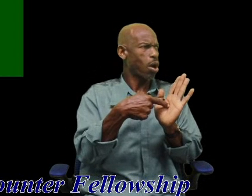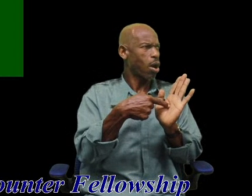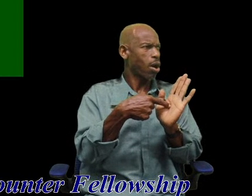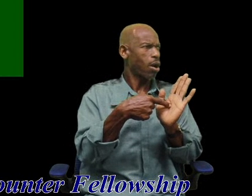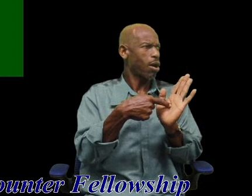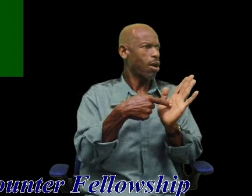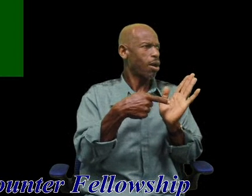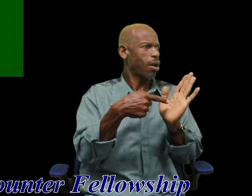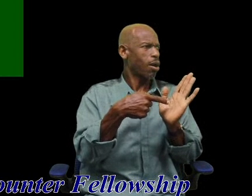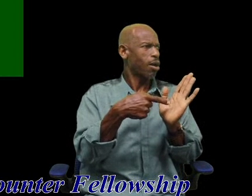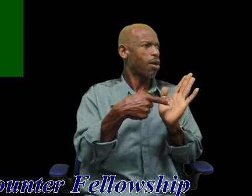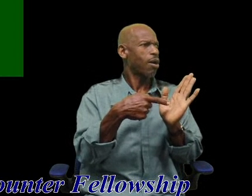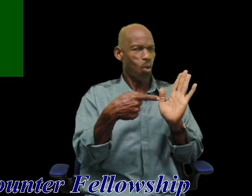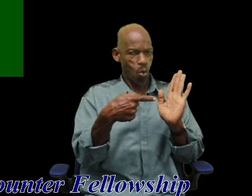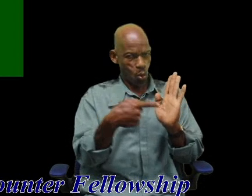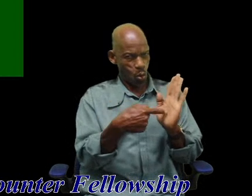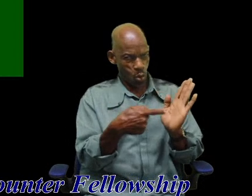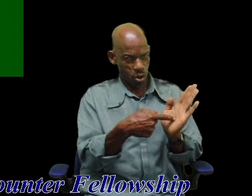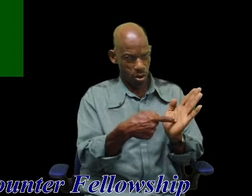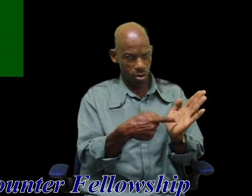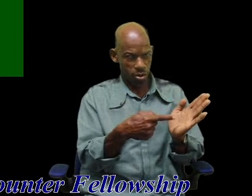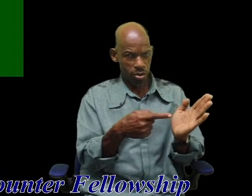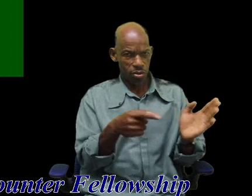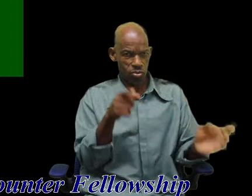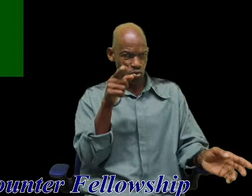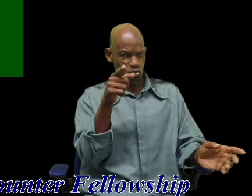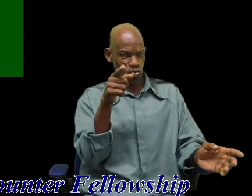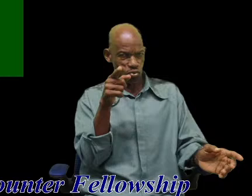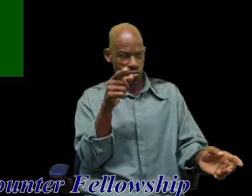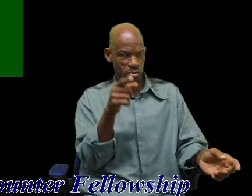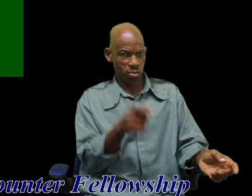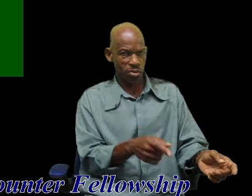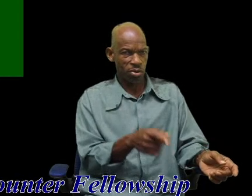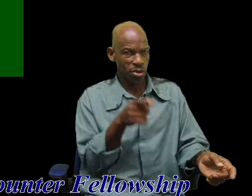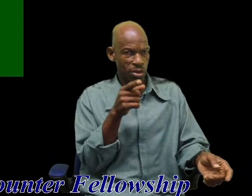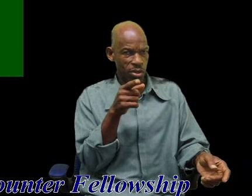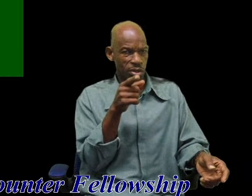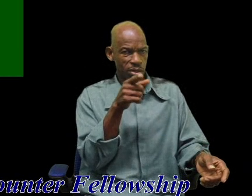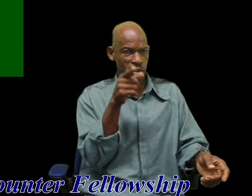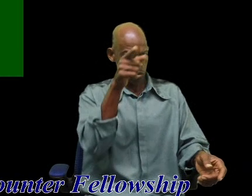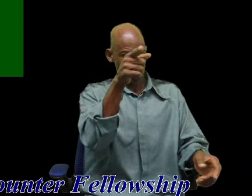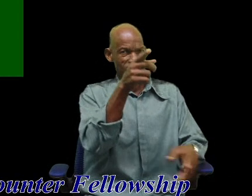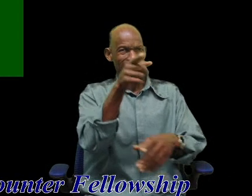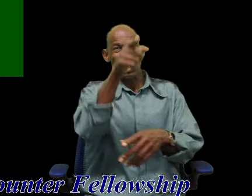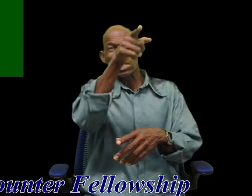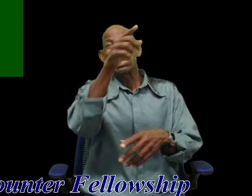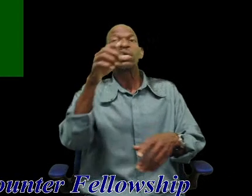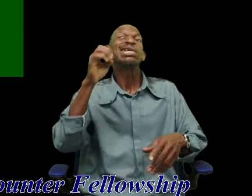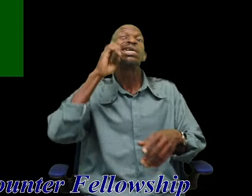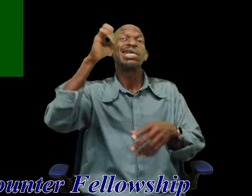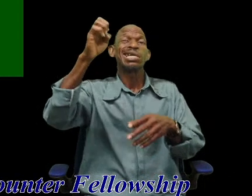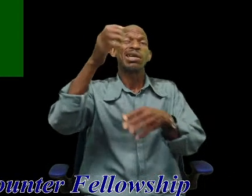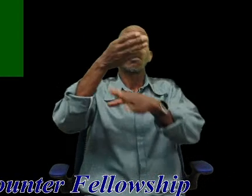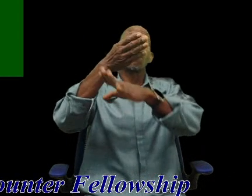to me. You owe me $10. That means you have my $10. Owe.